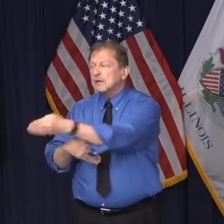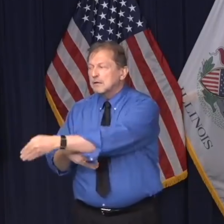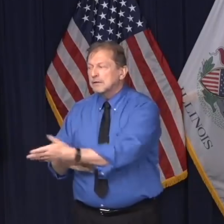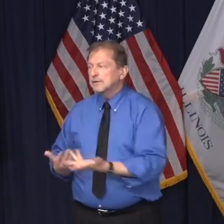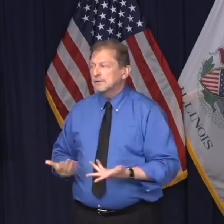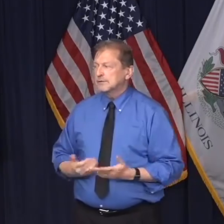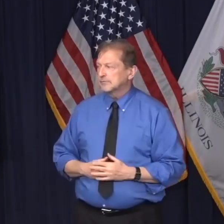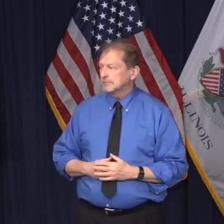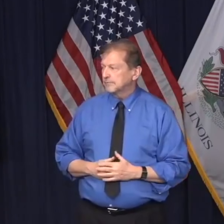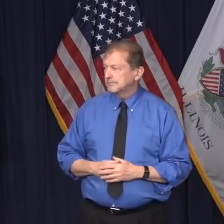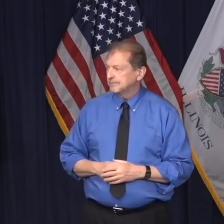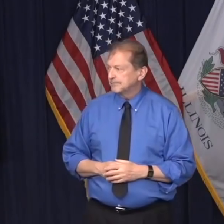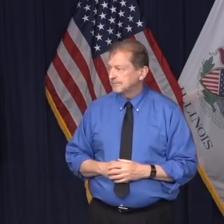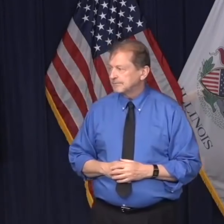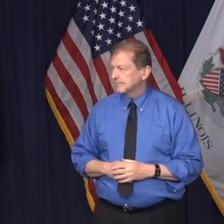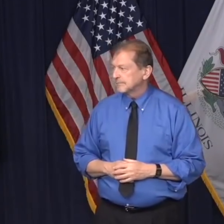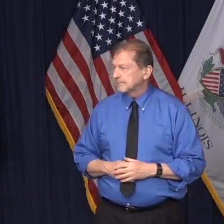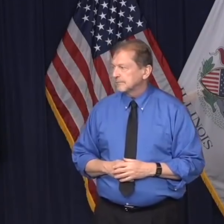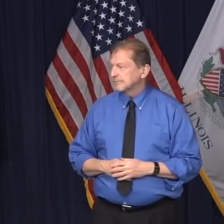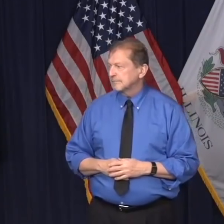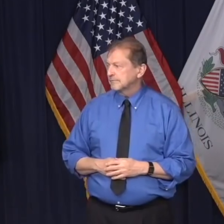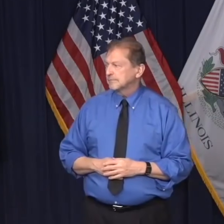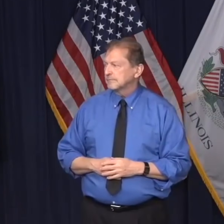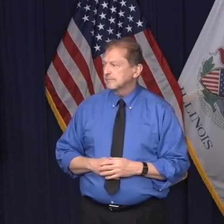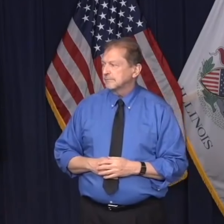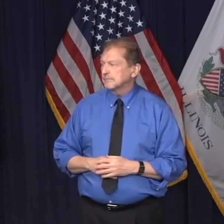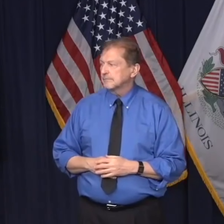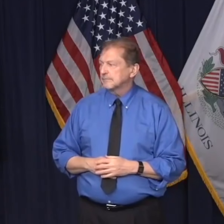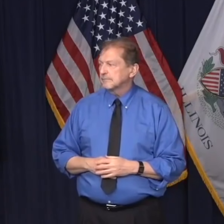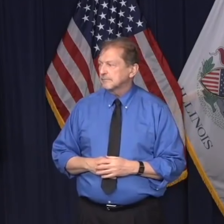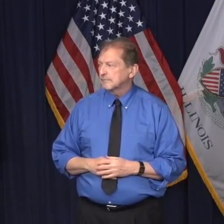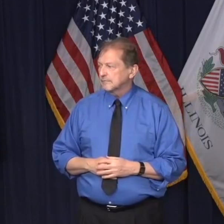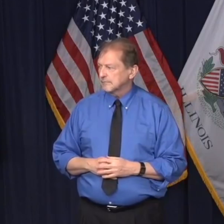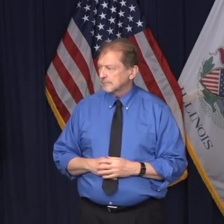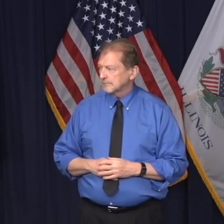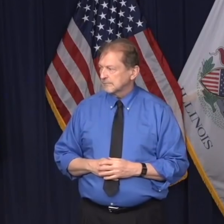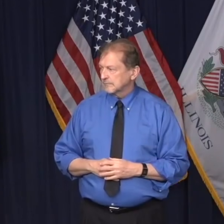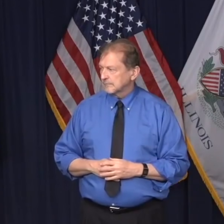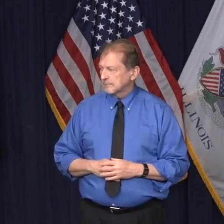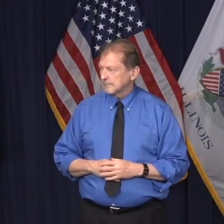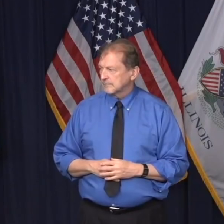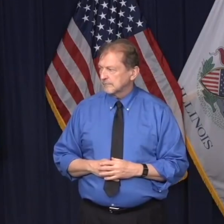at home. Sean Crawford at NPR, Governor, when the mask requirement takes effect,